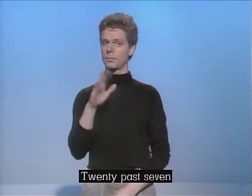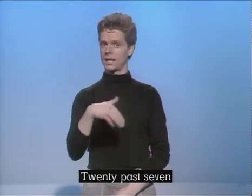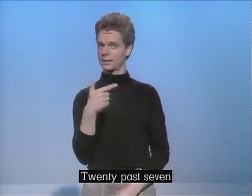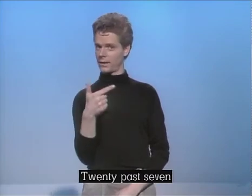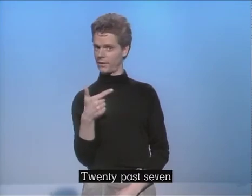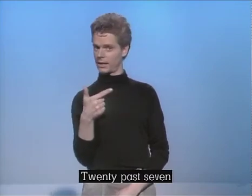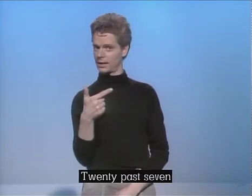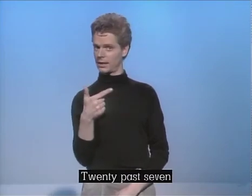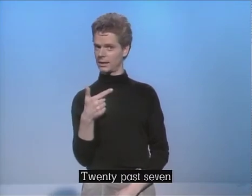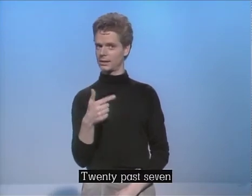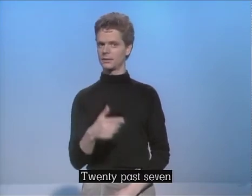7:20.